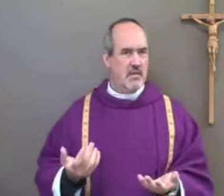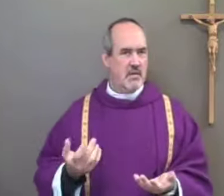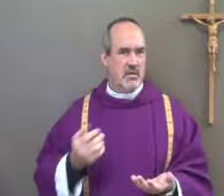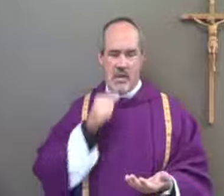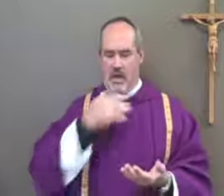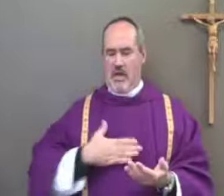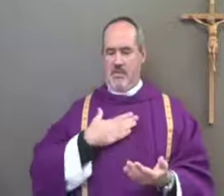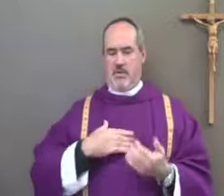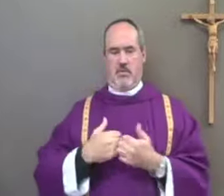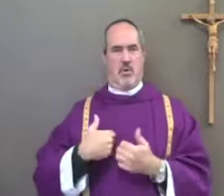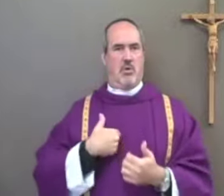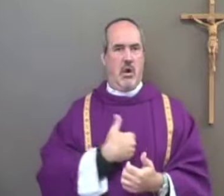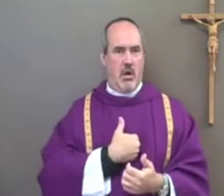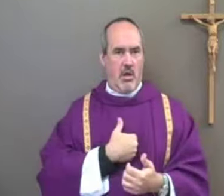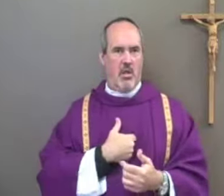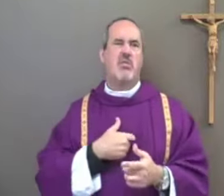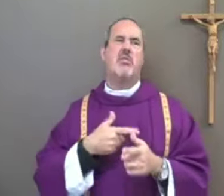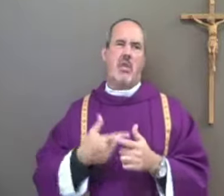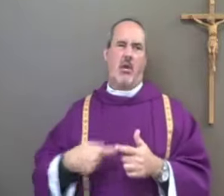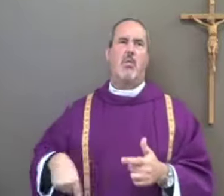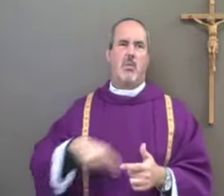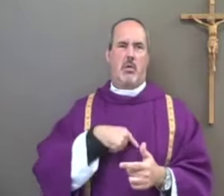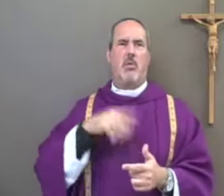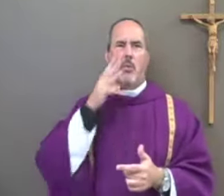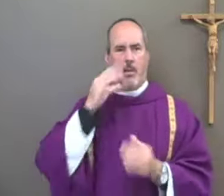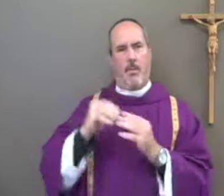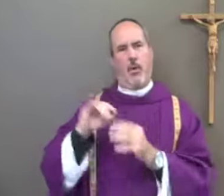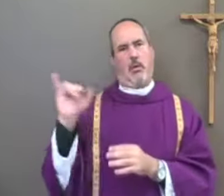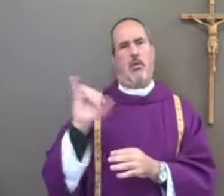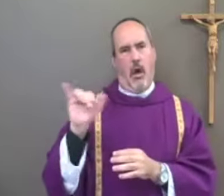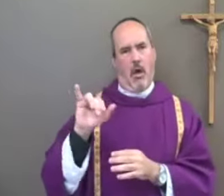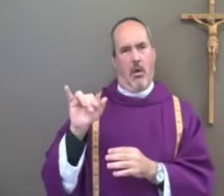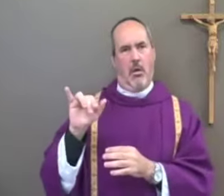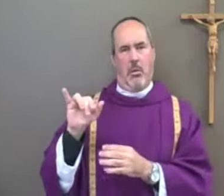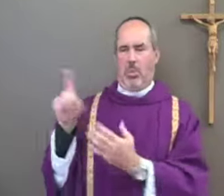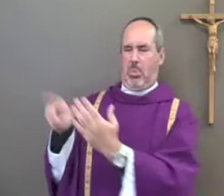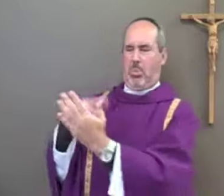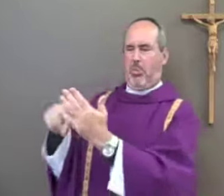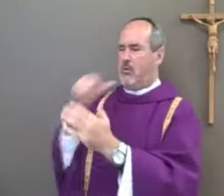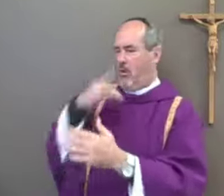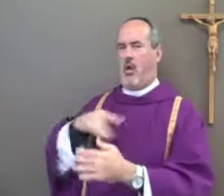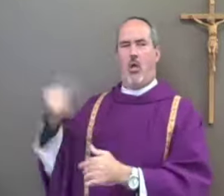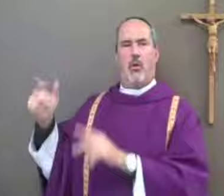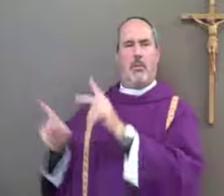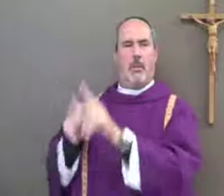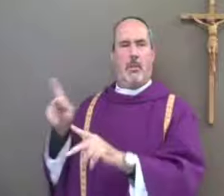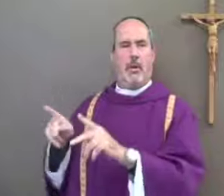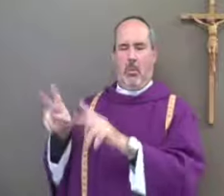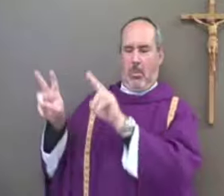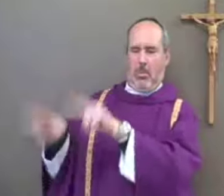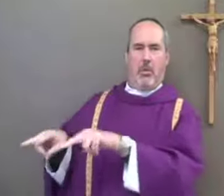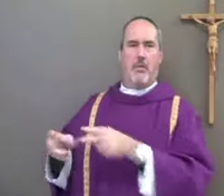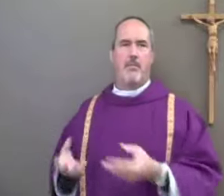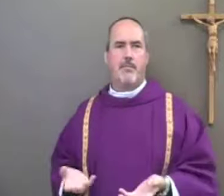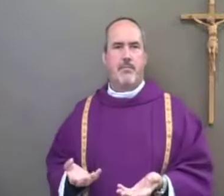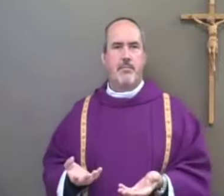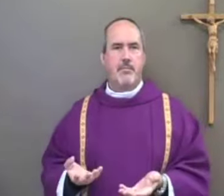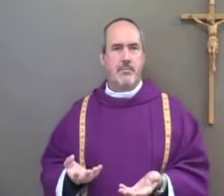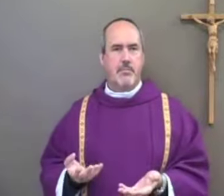However, if we aren't happy with ourselves or we don't like ourselves, then that leads us to be able to criticize